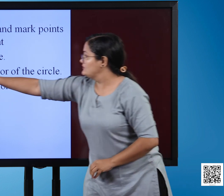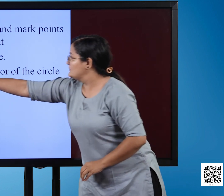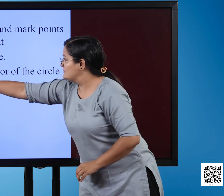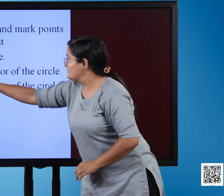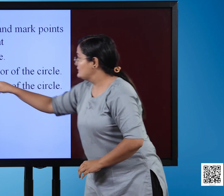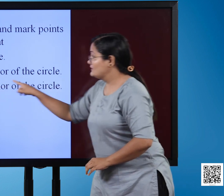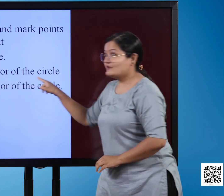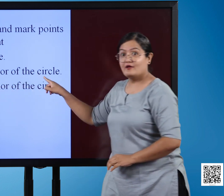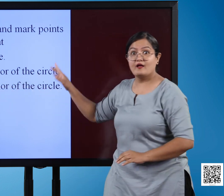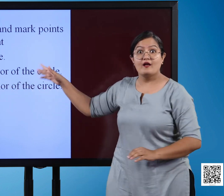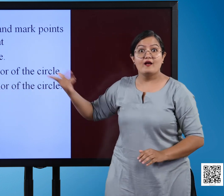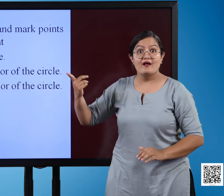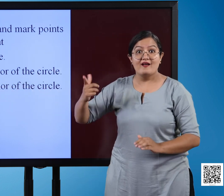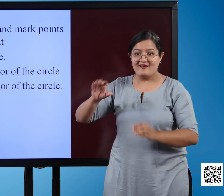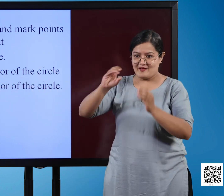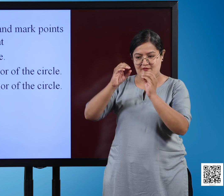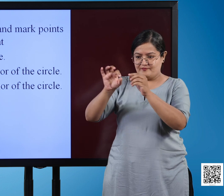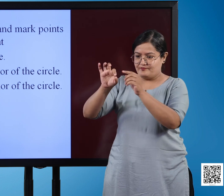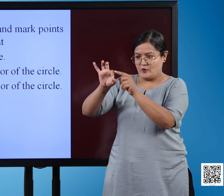B is in the interior of the circle.